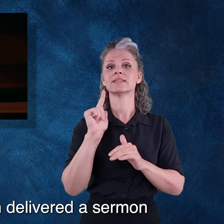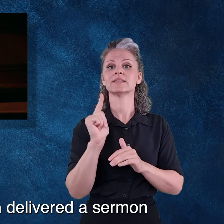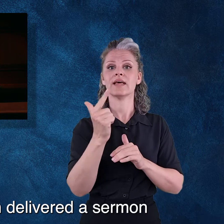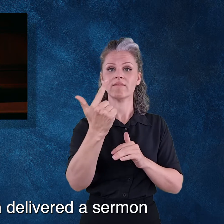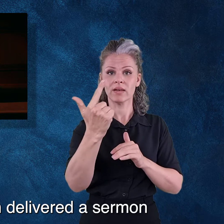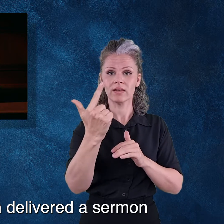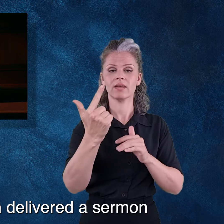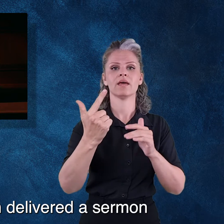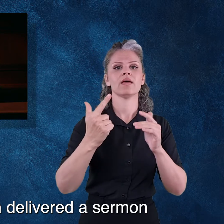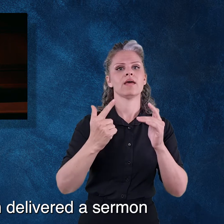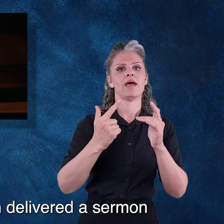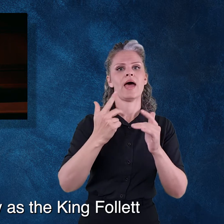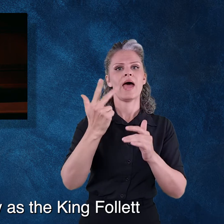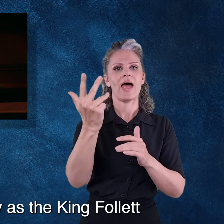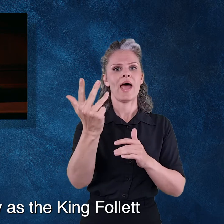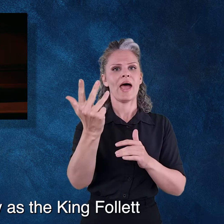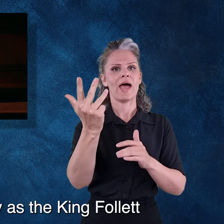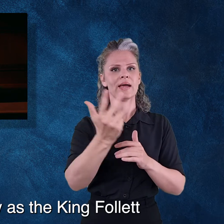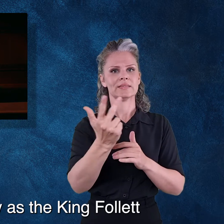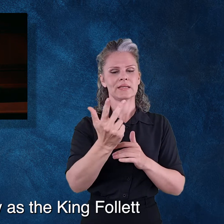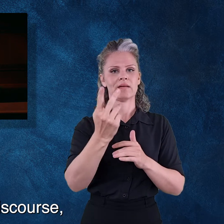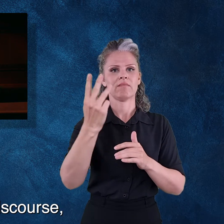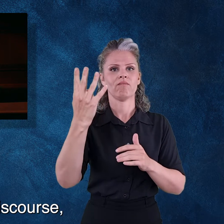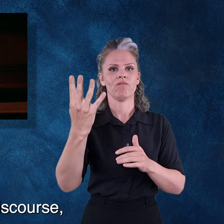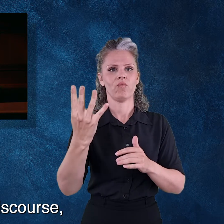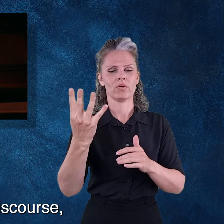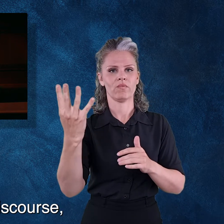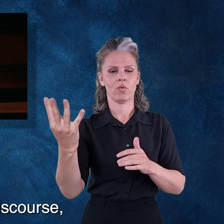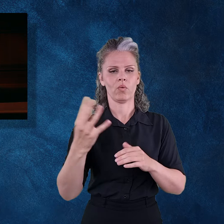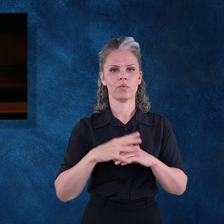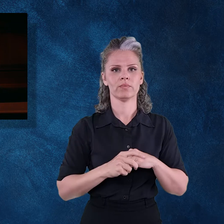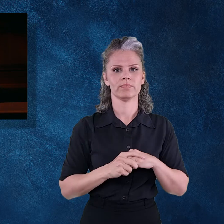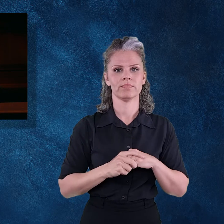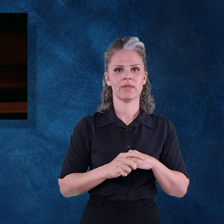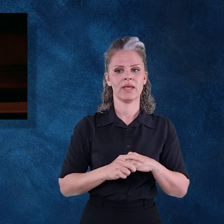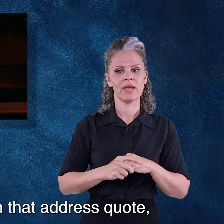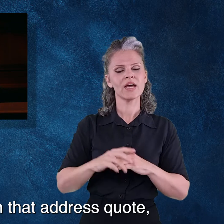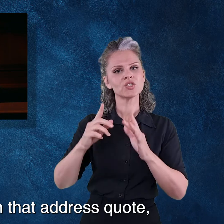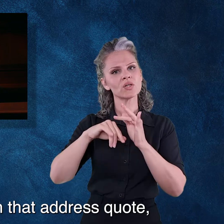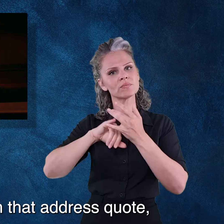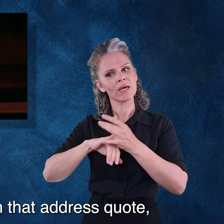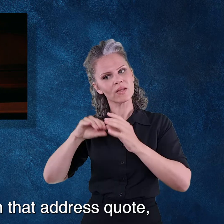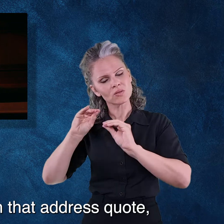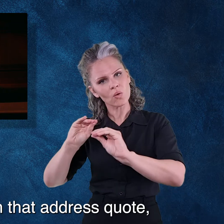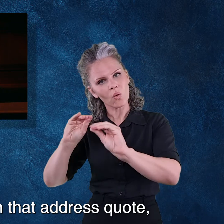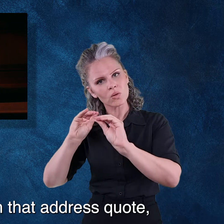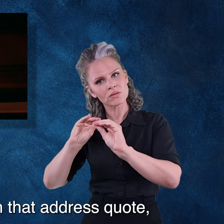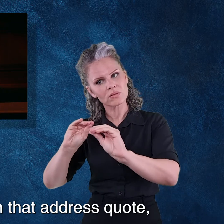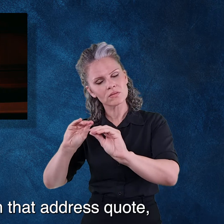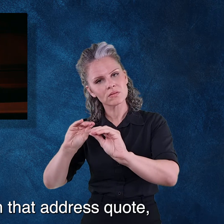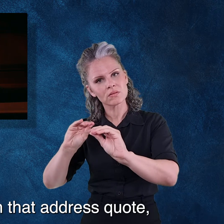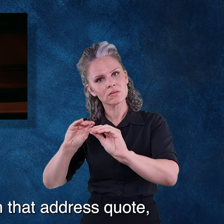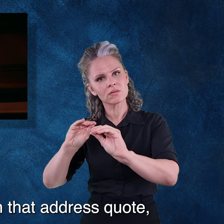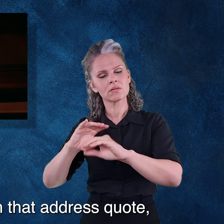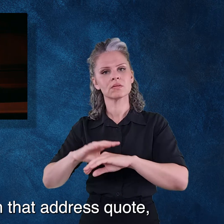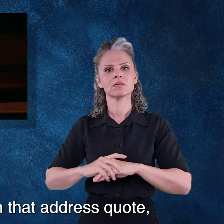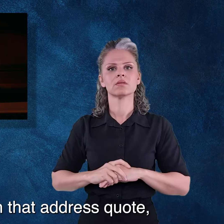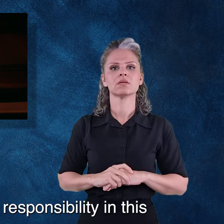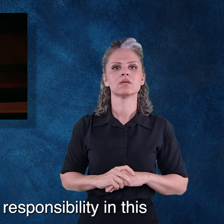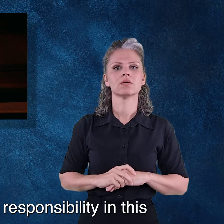Joseph Smith delivered a sermon known today as the King Follett Discourse. He declared in that address, quote,